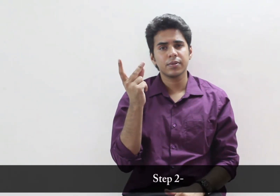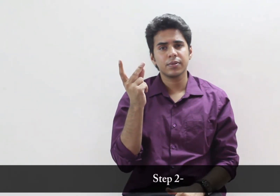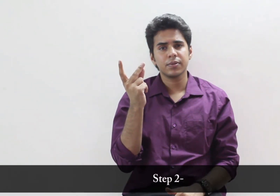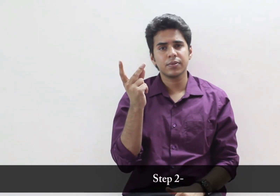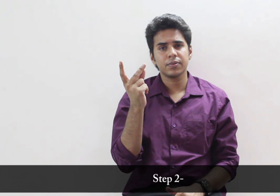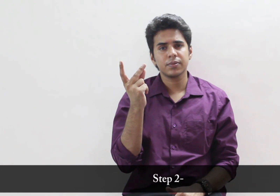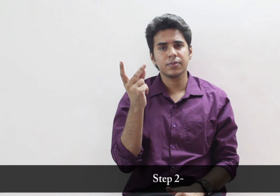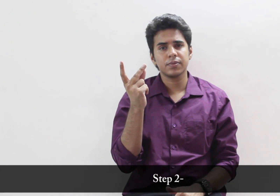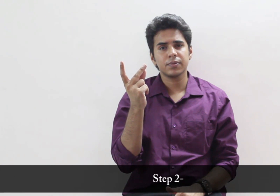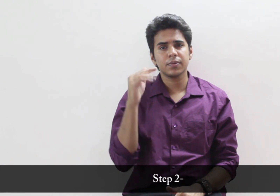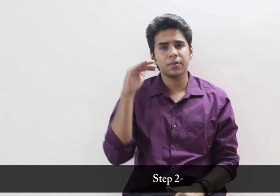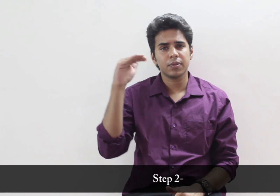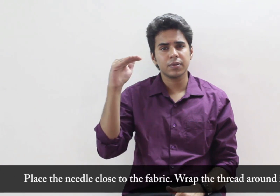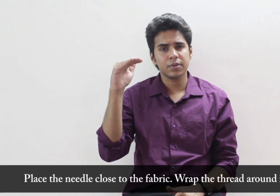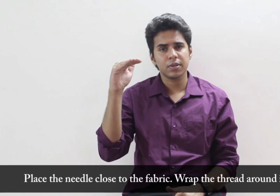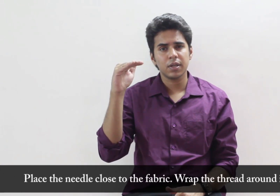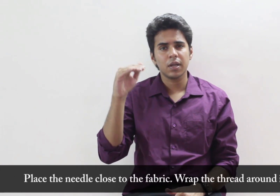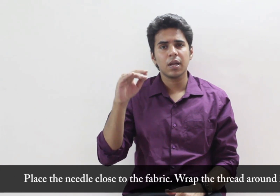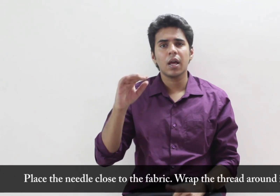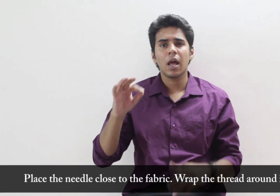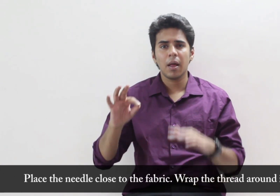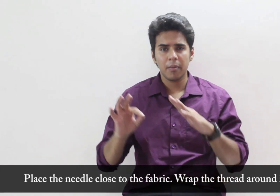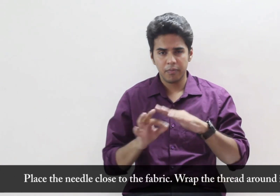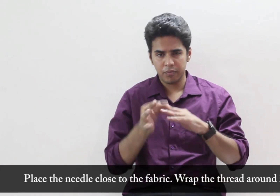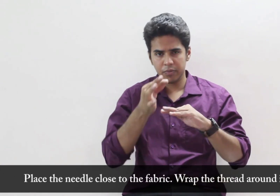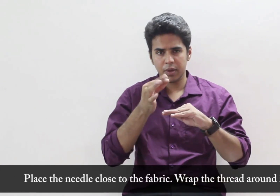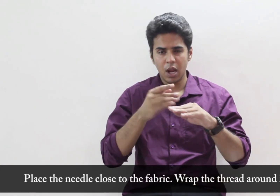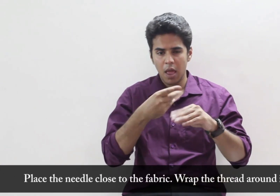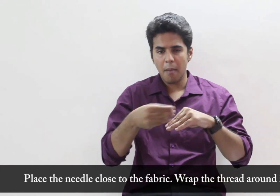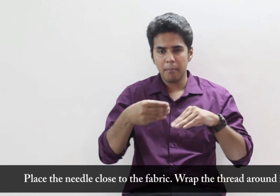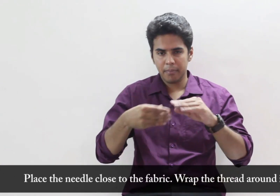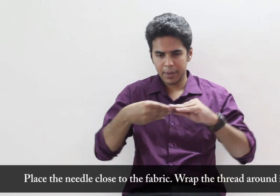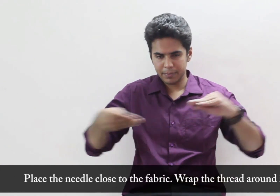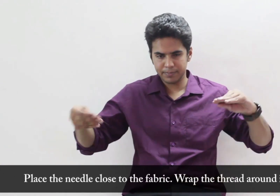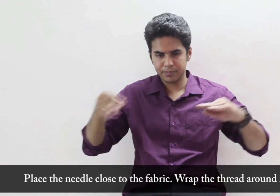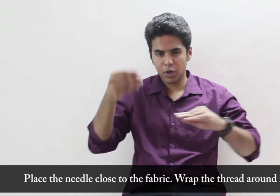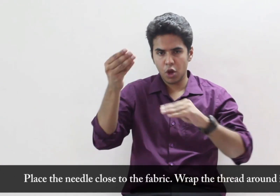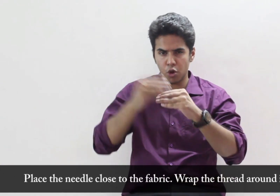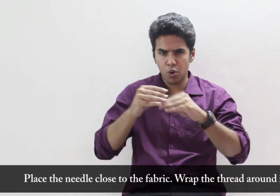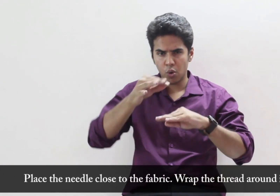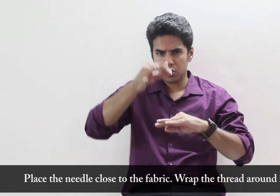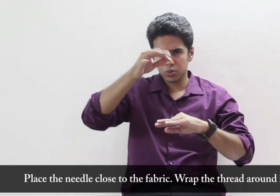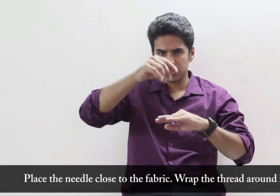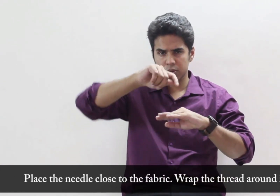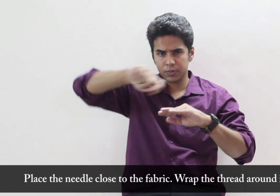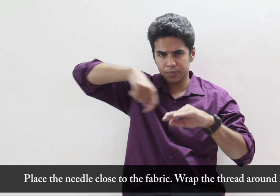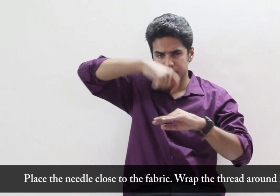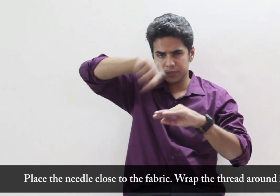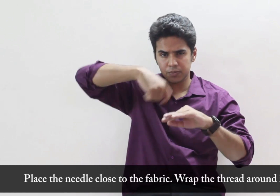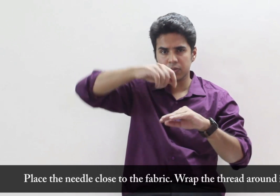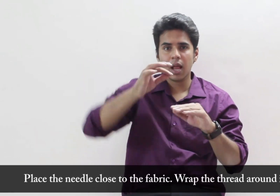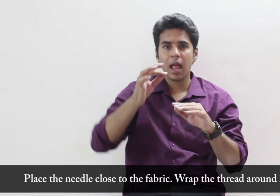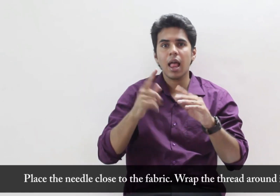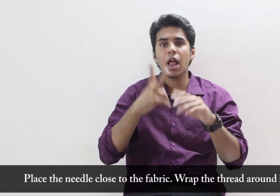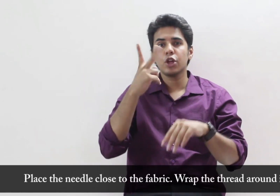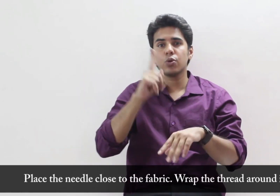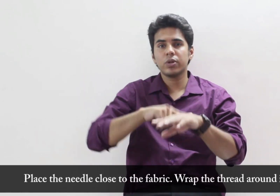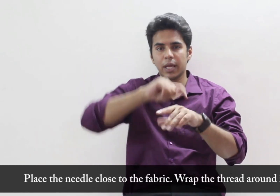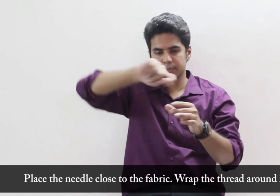Step 2. Place the needle close to the fabric. Wrap the thread around it twice.